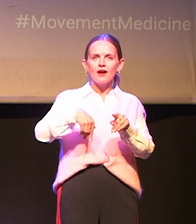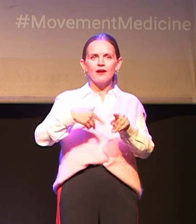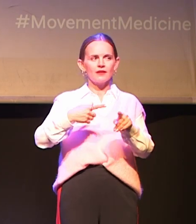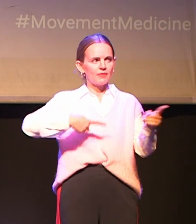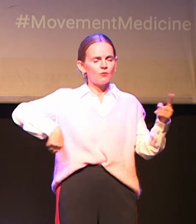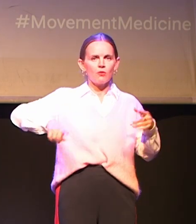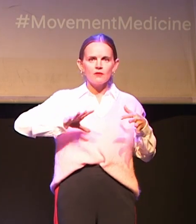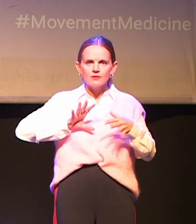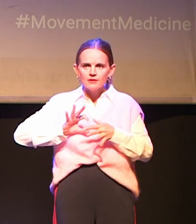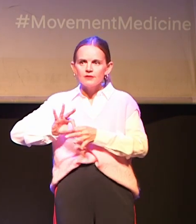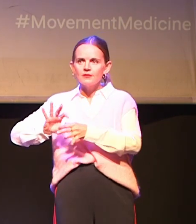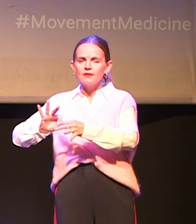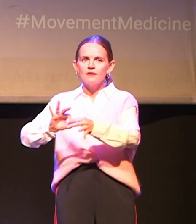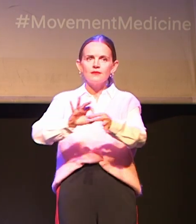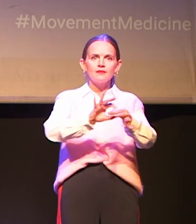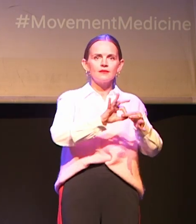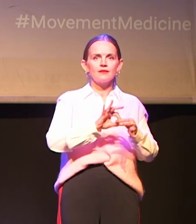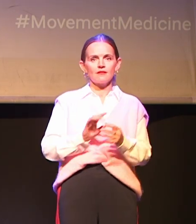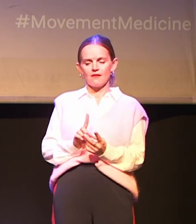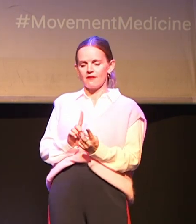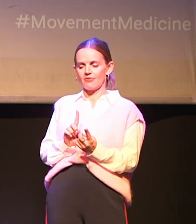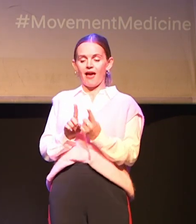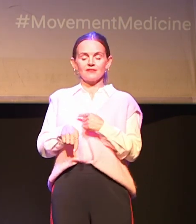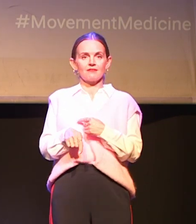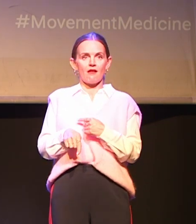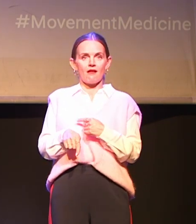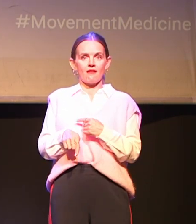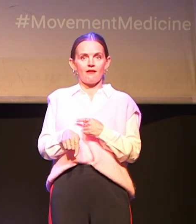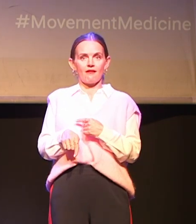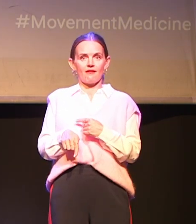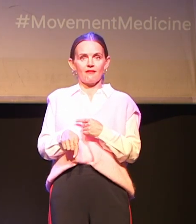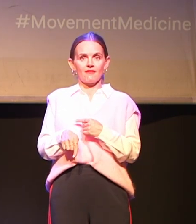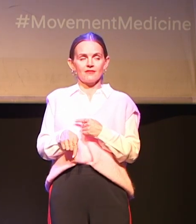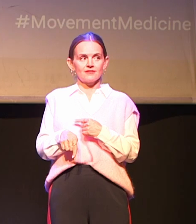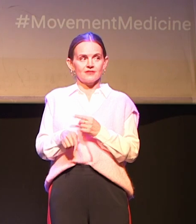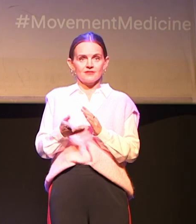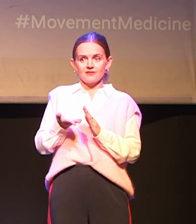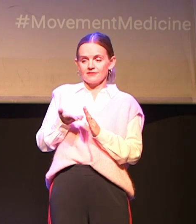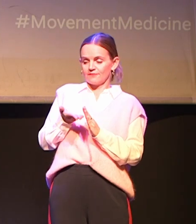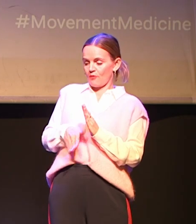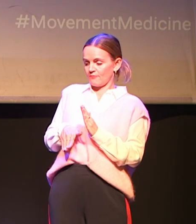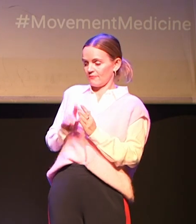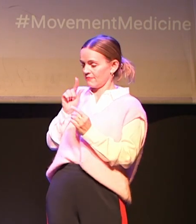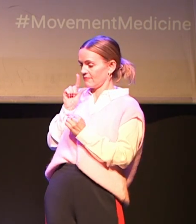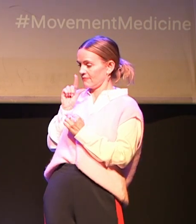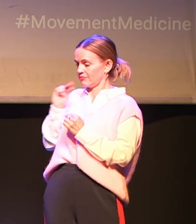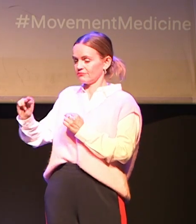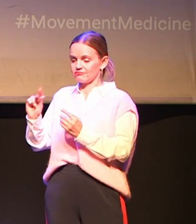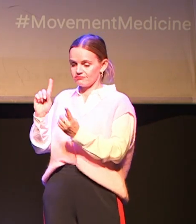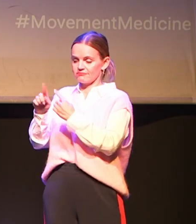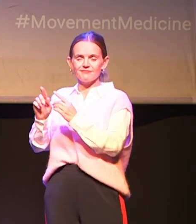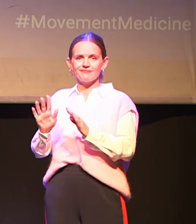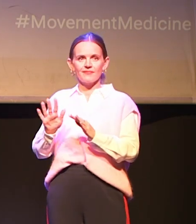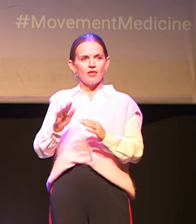You know, the answer actually is not going to come from, let me articulate the answer to you. The answer will be our practice. It will